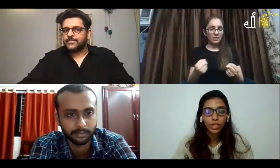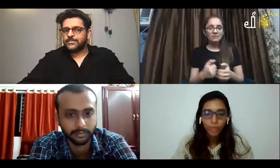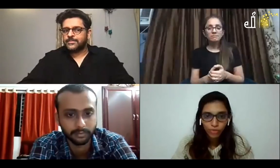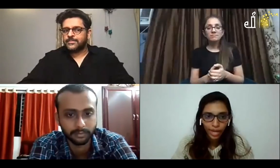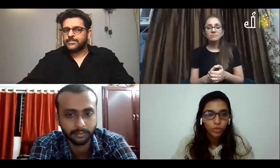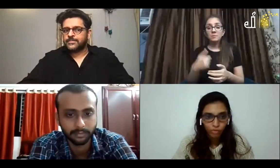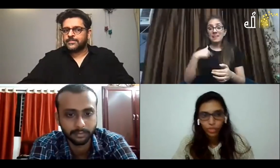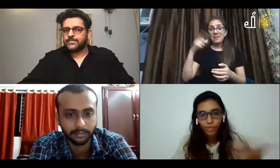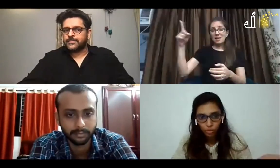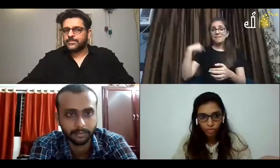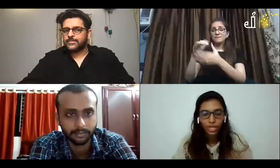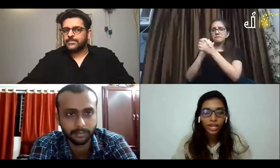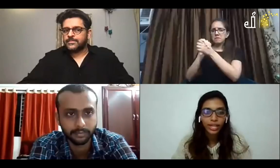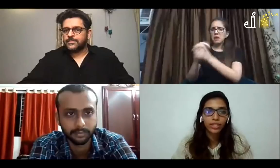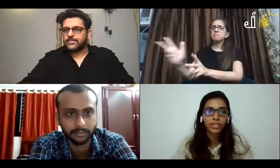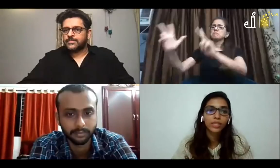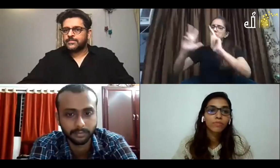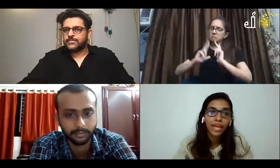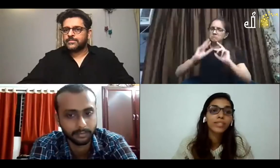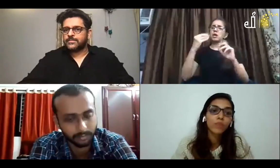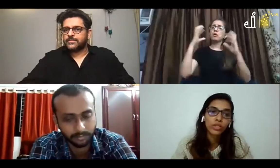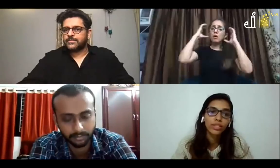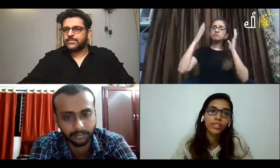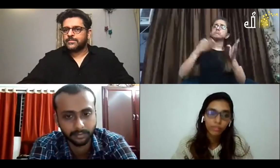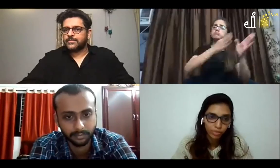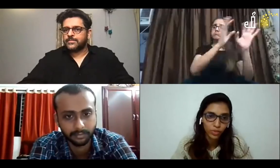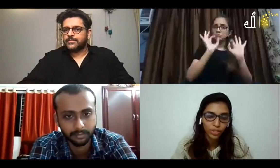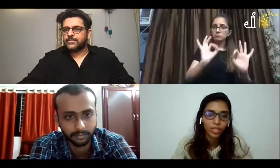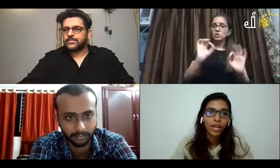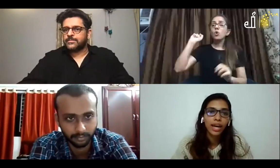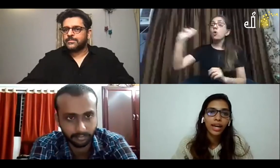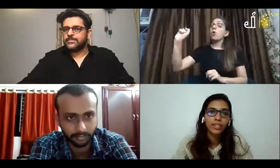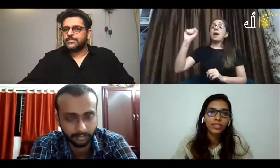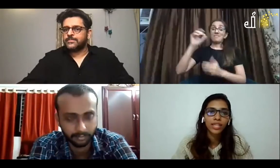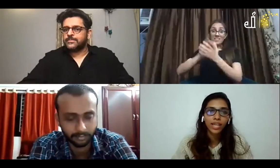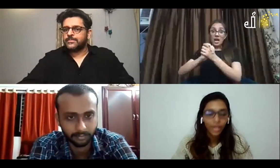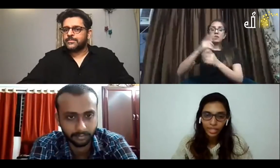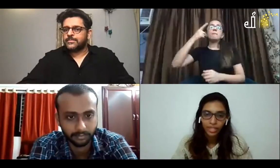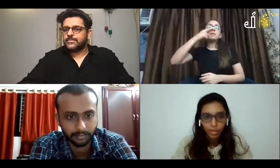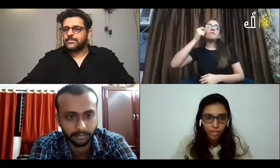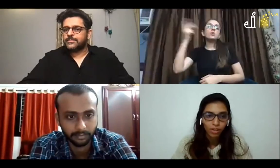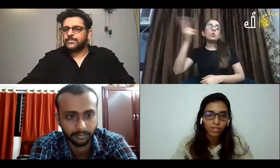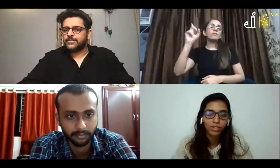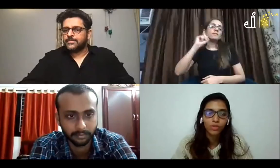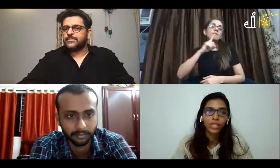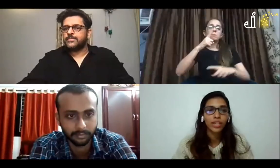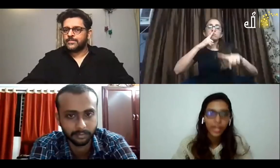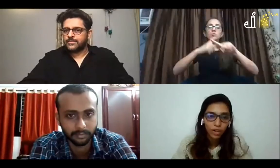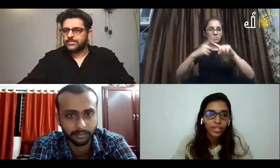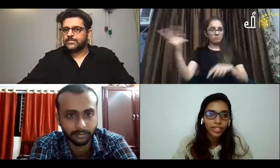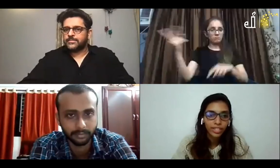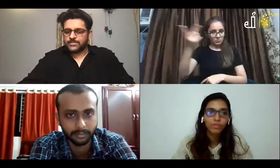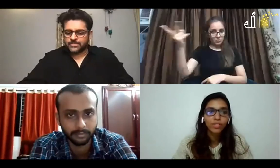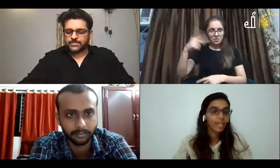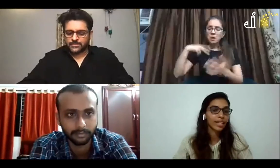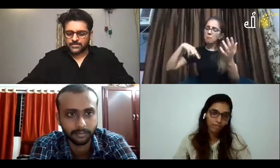actually one of my friend who referred me to the field, and his parents are both deaf and mute. And that's how I came across this course and I read on